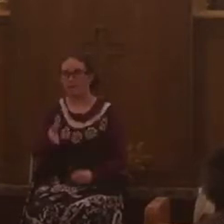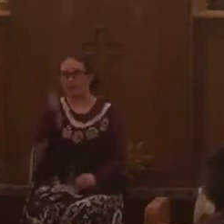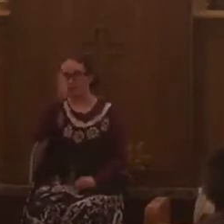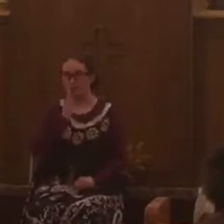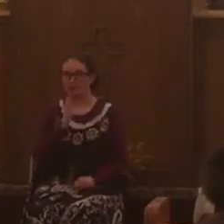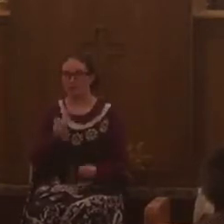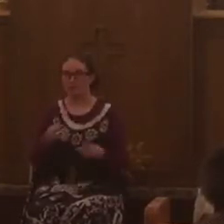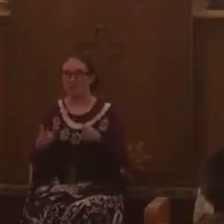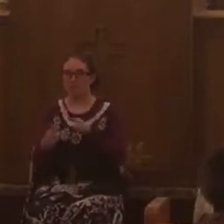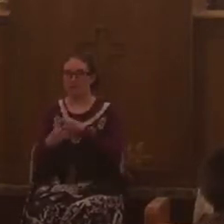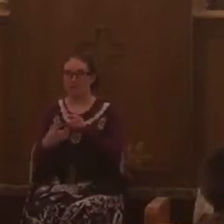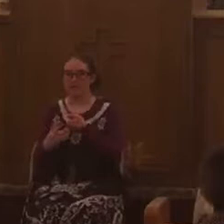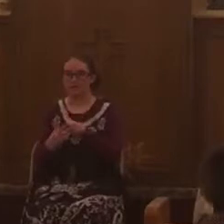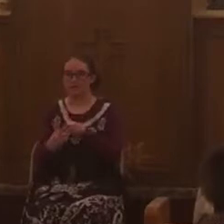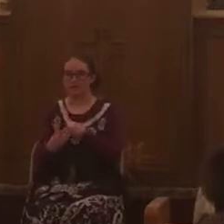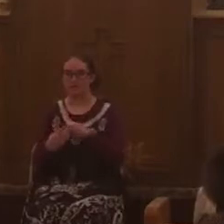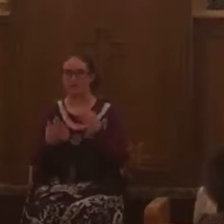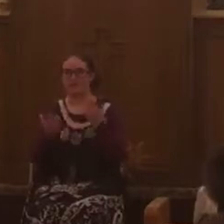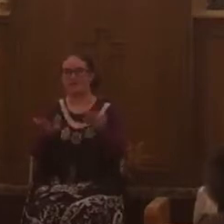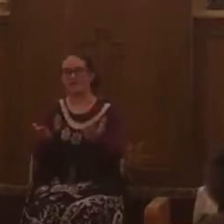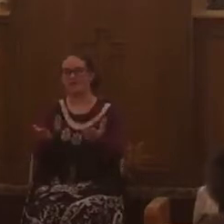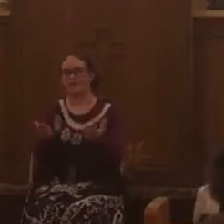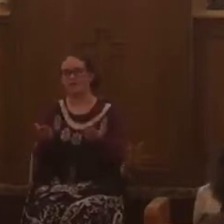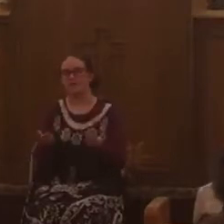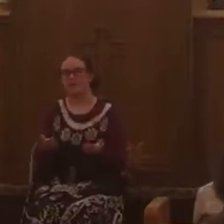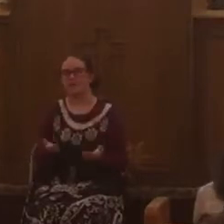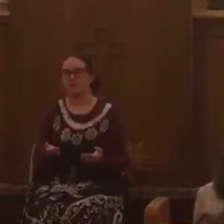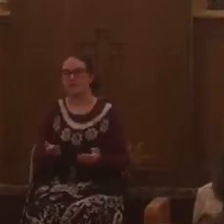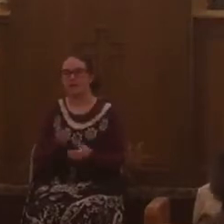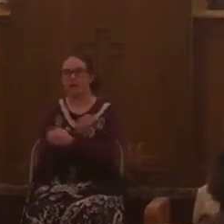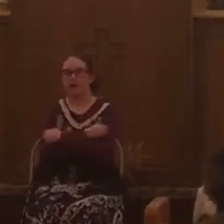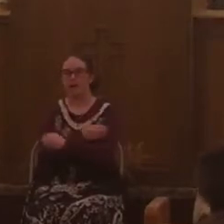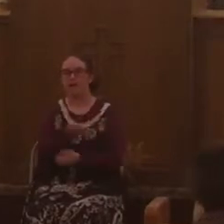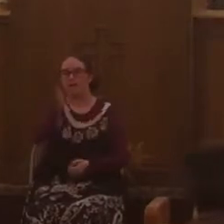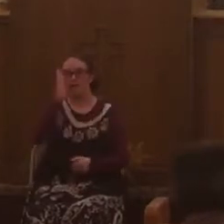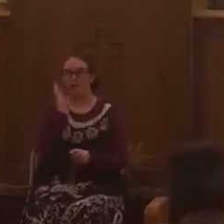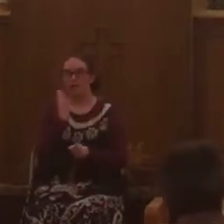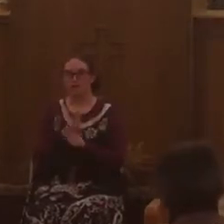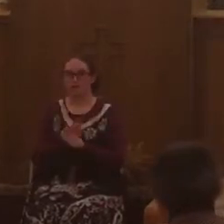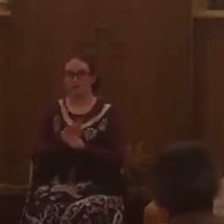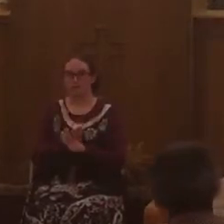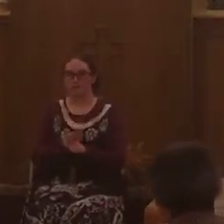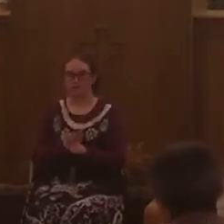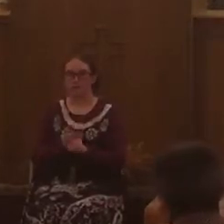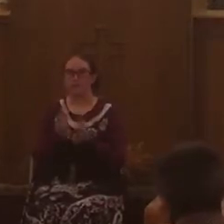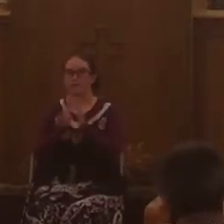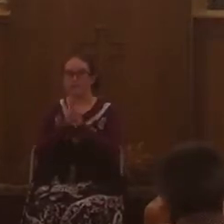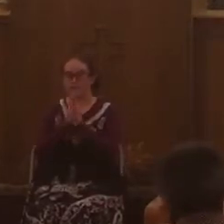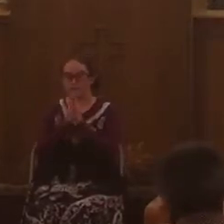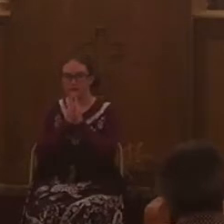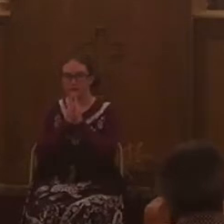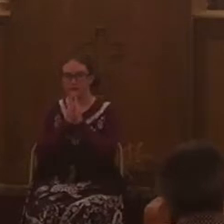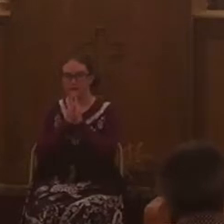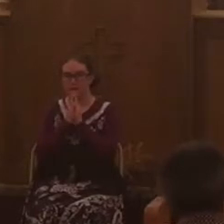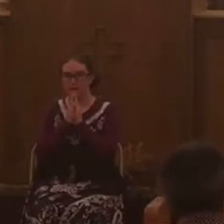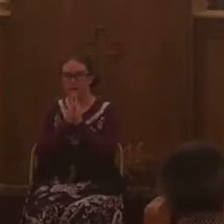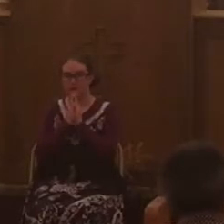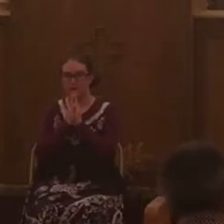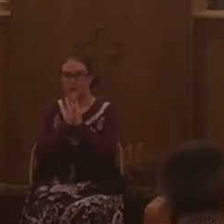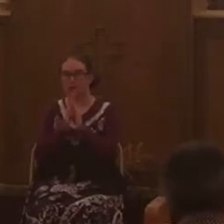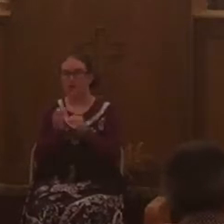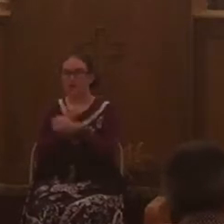It means to love earnestly, or to choose. In other words, to have a love for